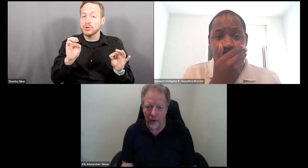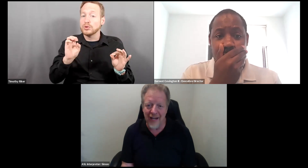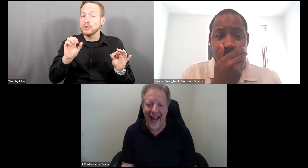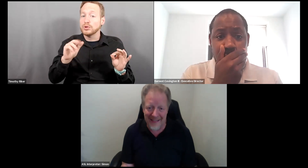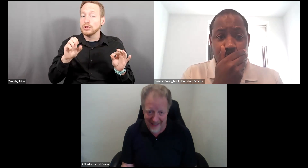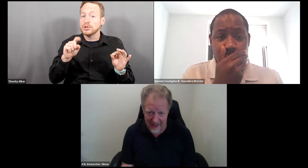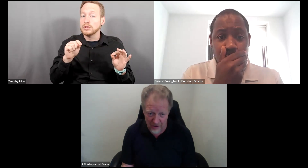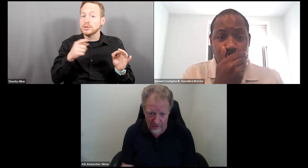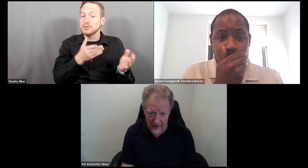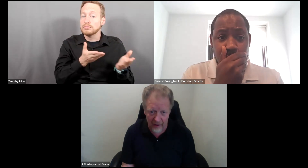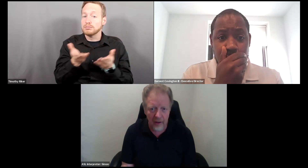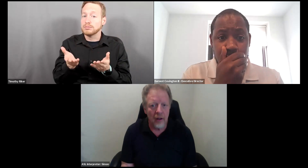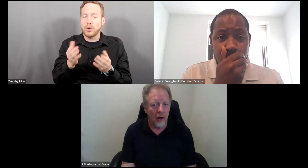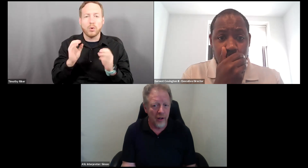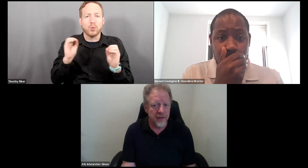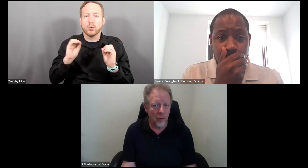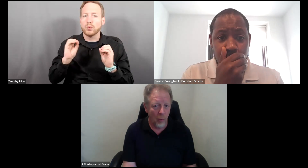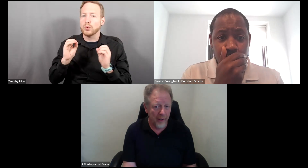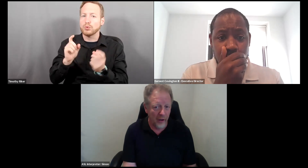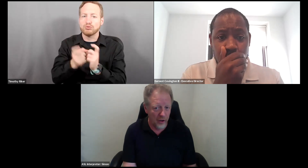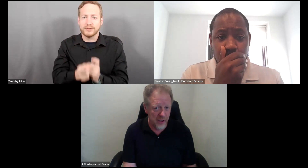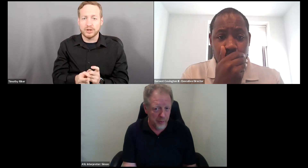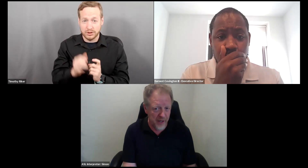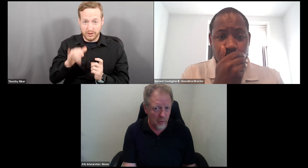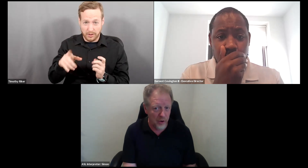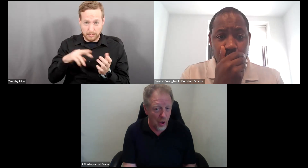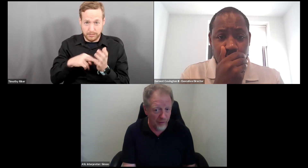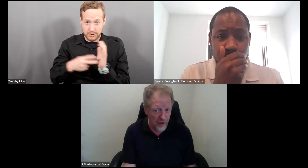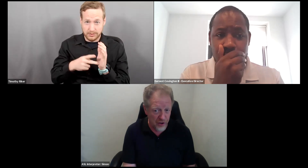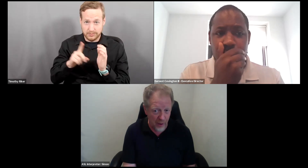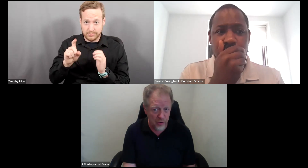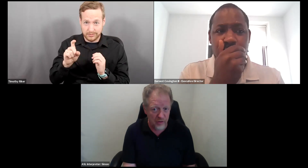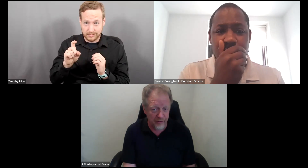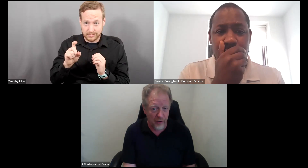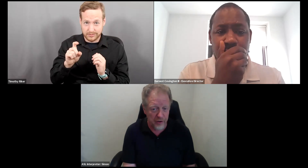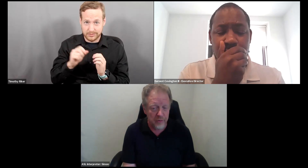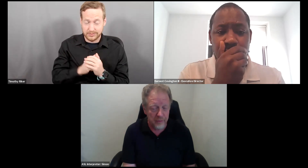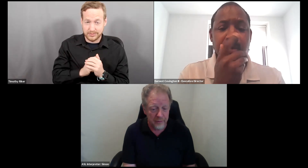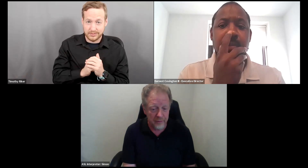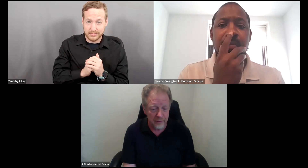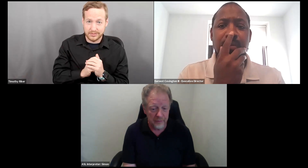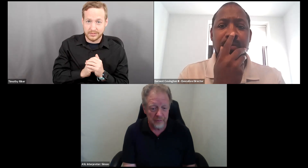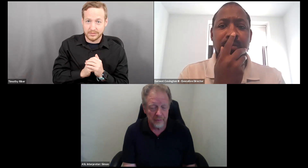the language as is, right? Ernest, the one that Ernest had presented with no revisions, is that what you were referring to?